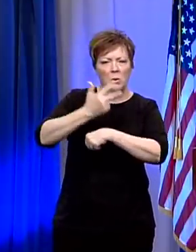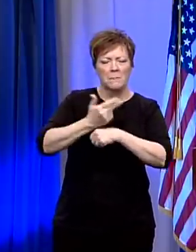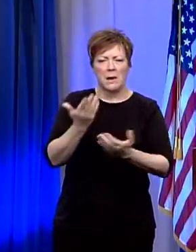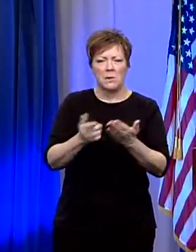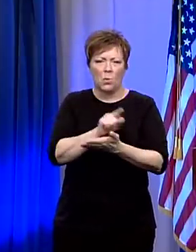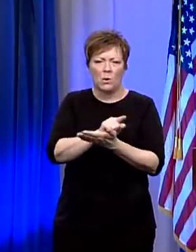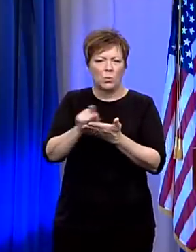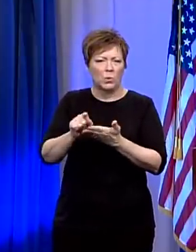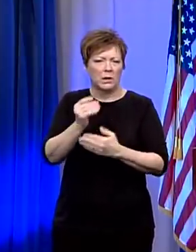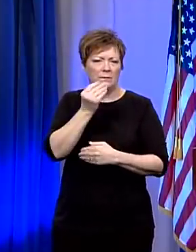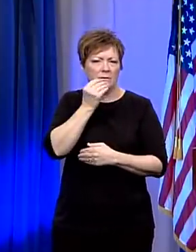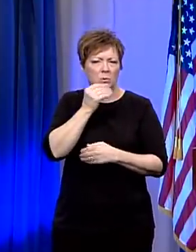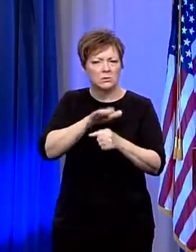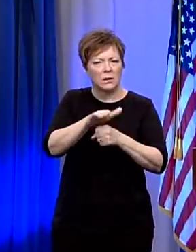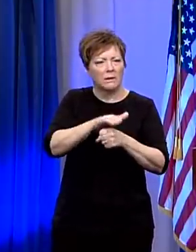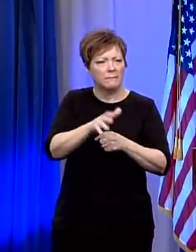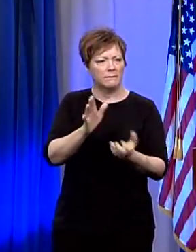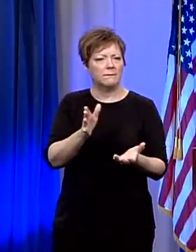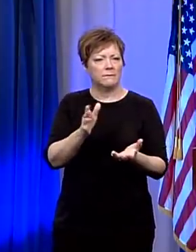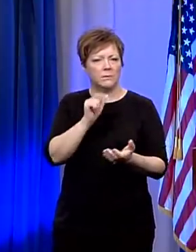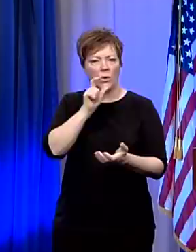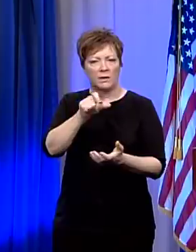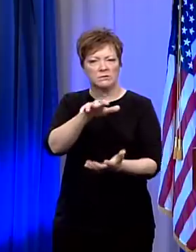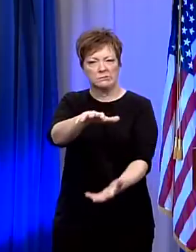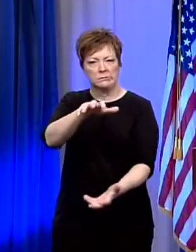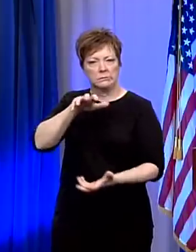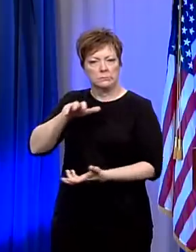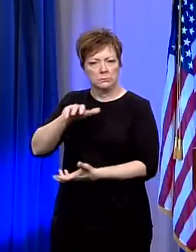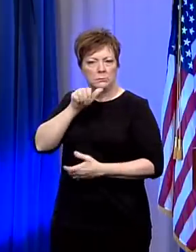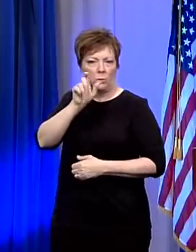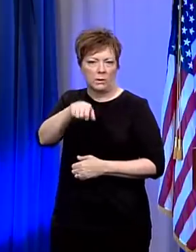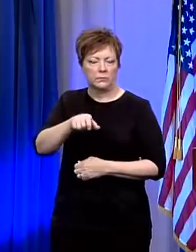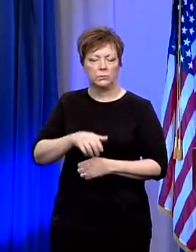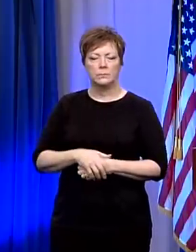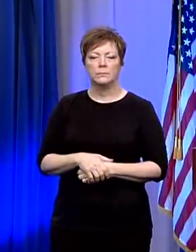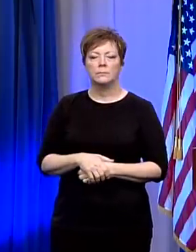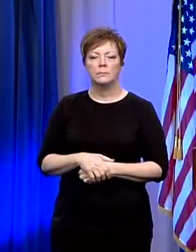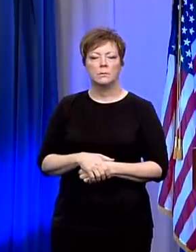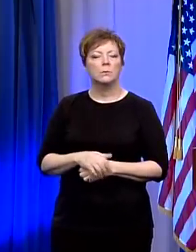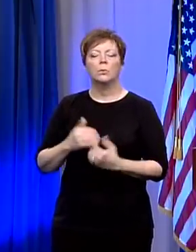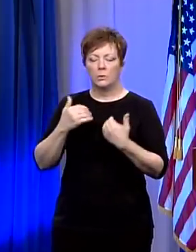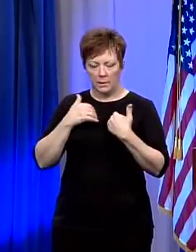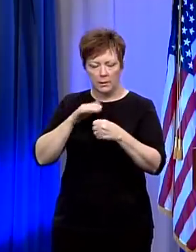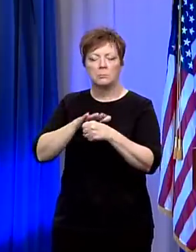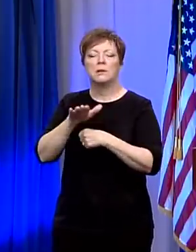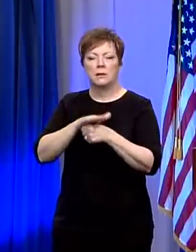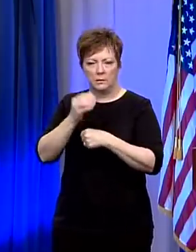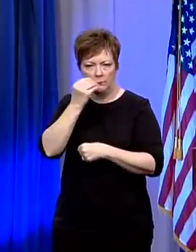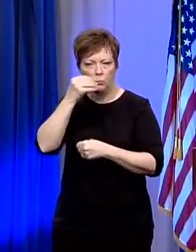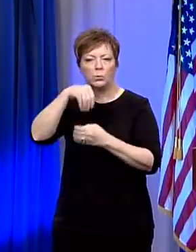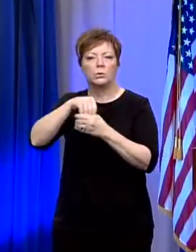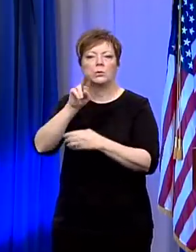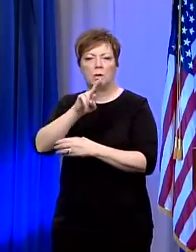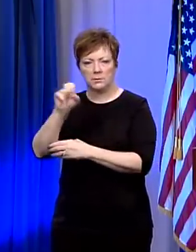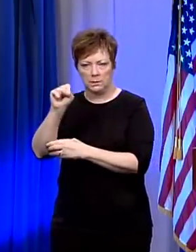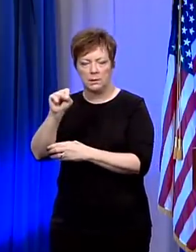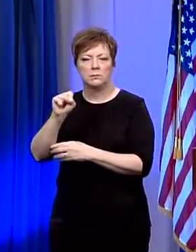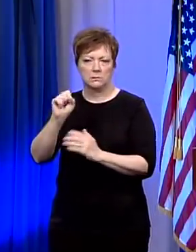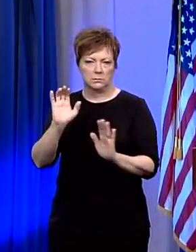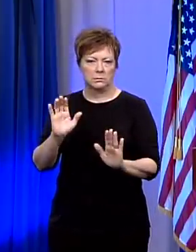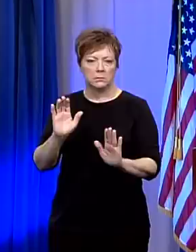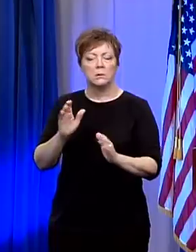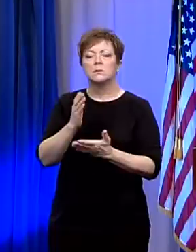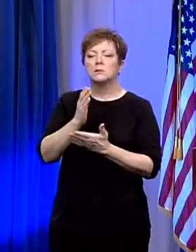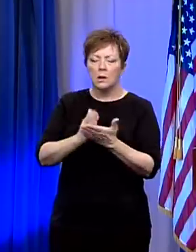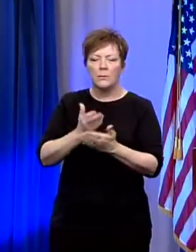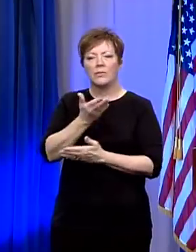than a week of food at a time would be enough. There is no supply chain shortage of food in the United States in grocery stores, except for